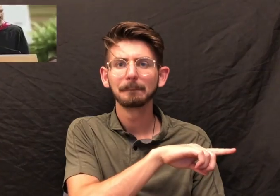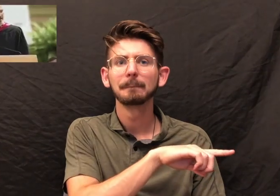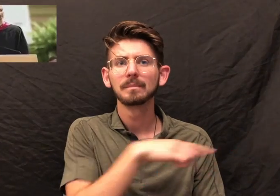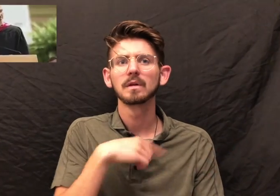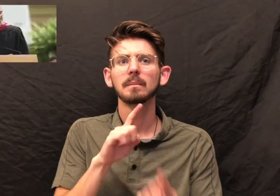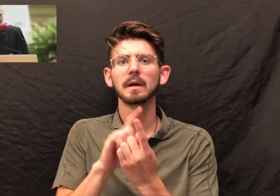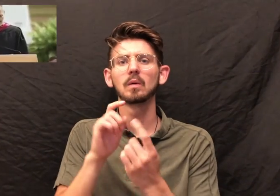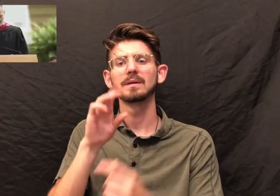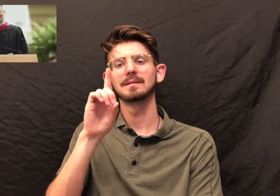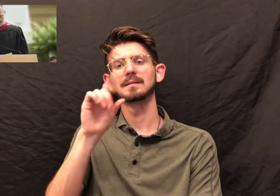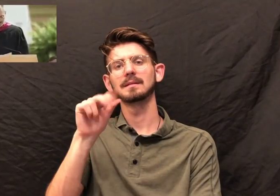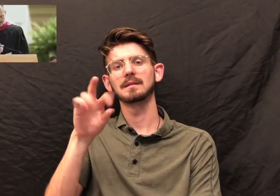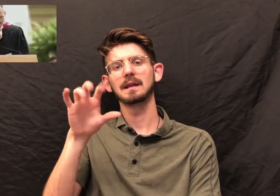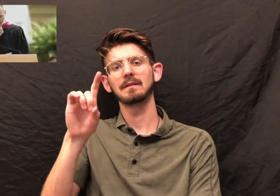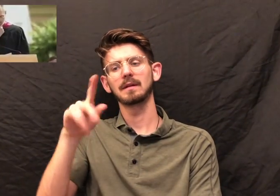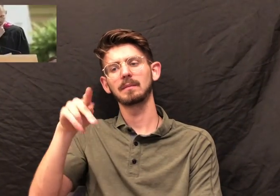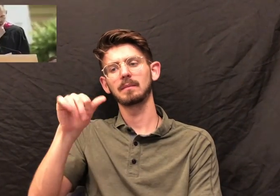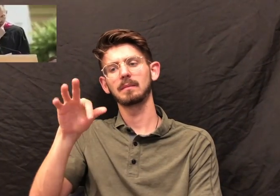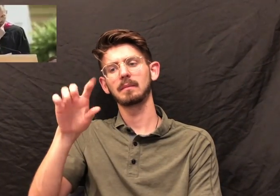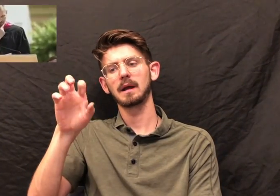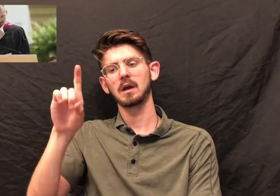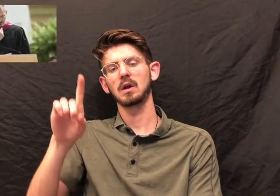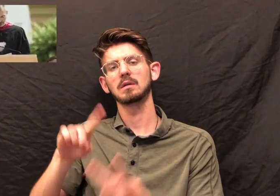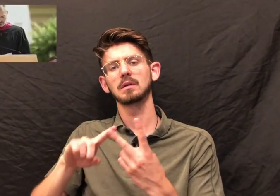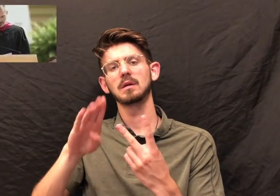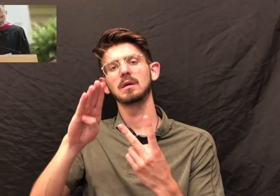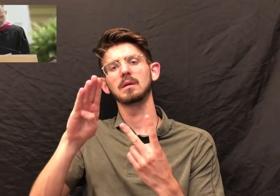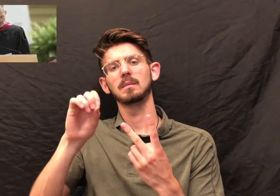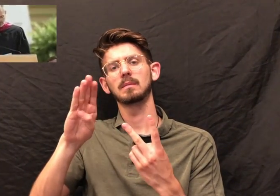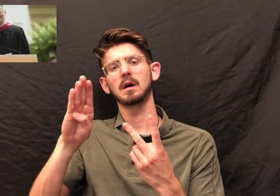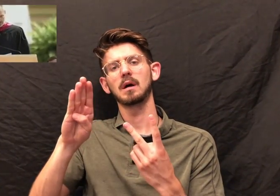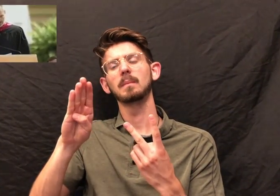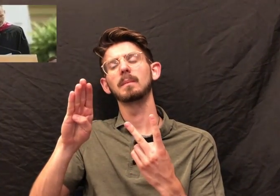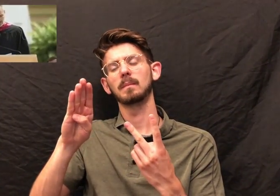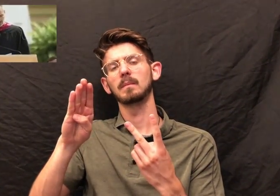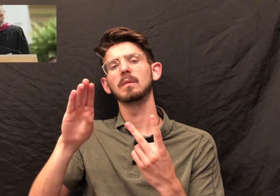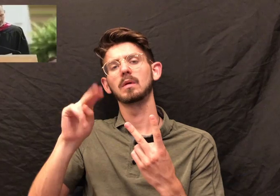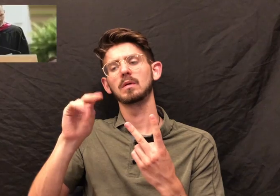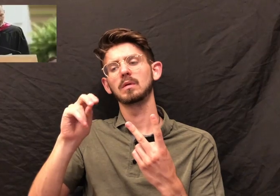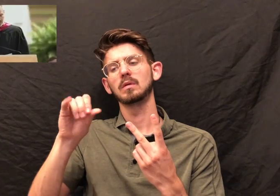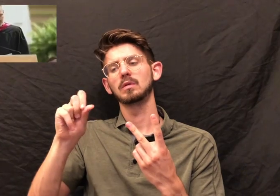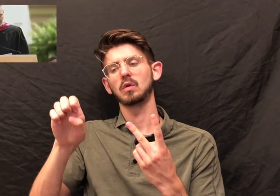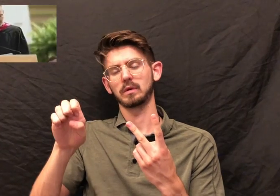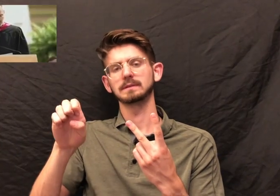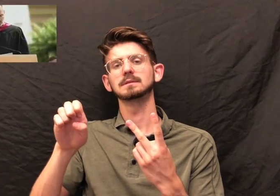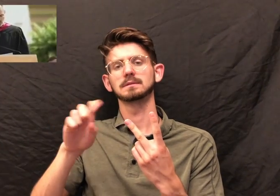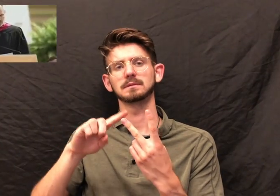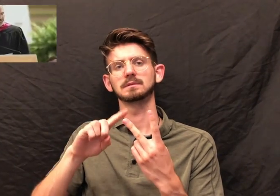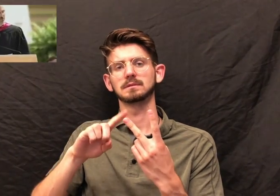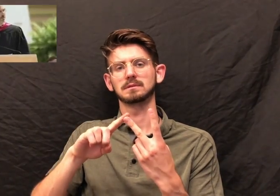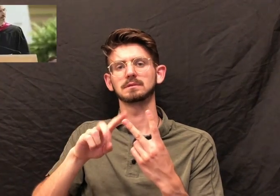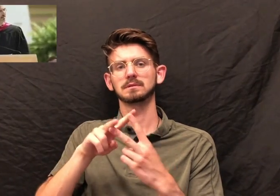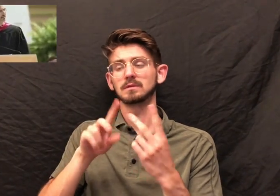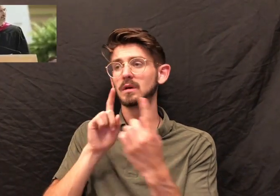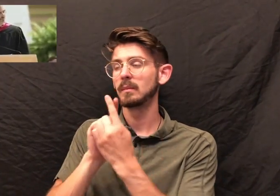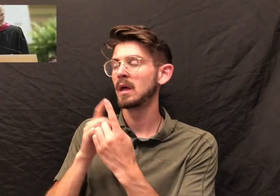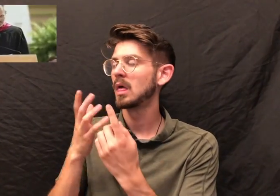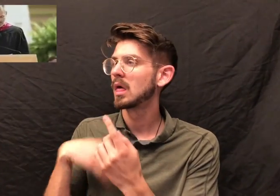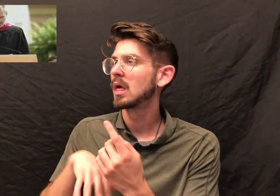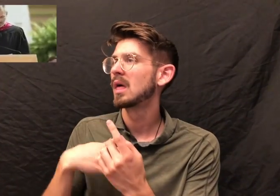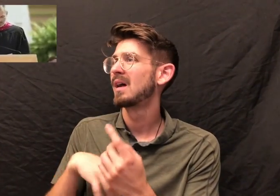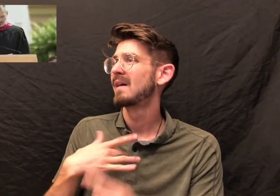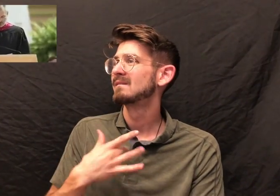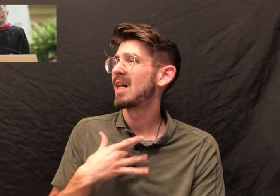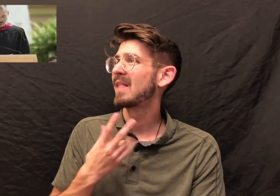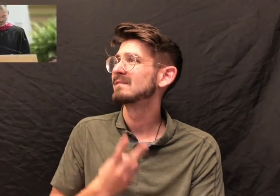Bob Noyce and tried to apologize for screwing up so badly. I was a very public failure, and I even thought about running away from the